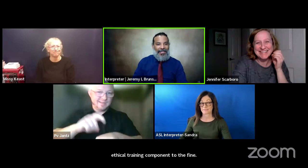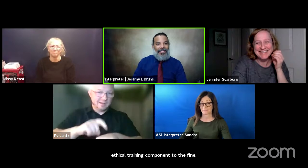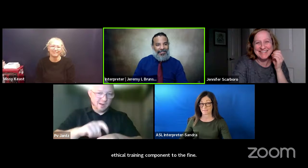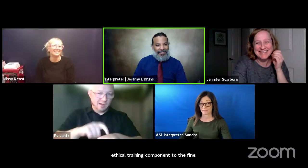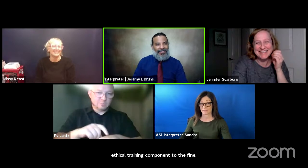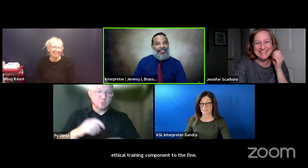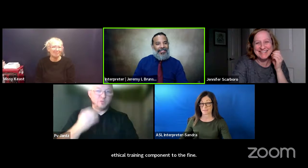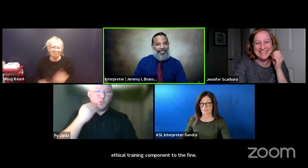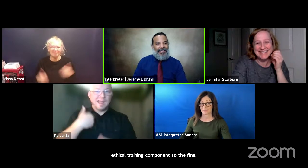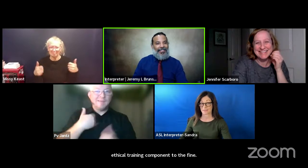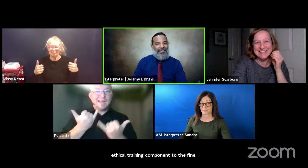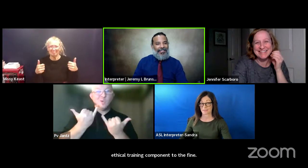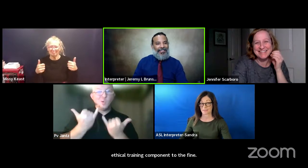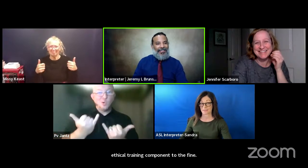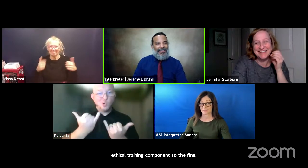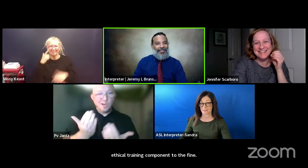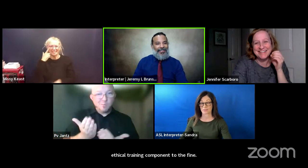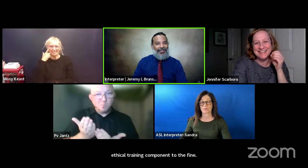time.